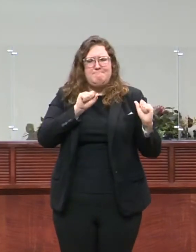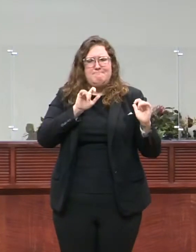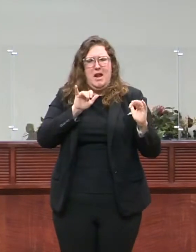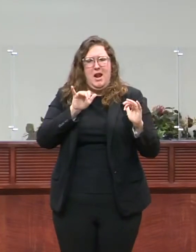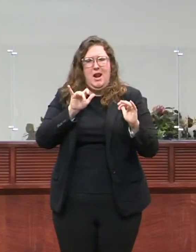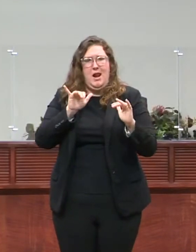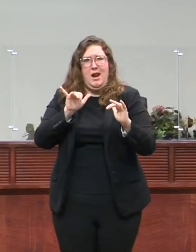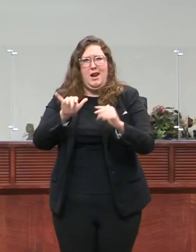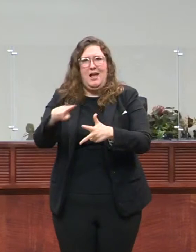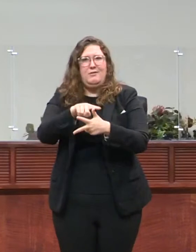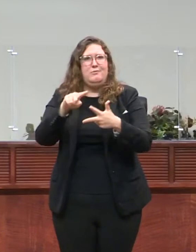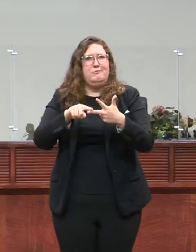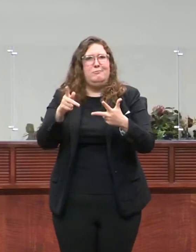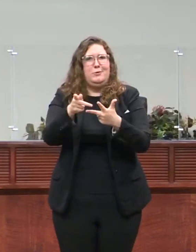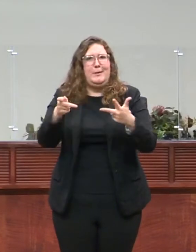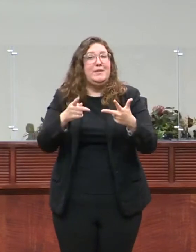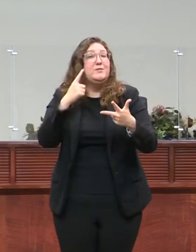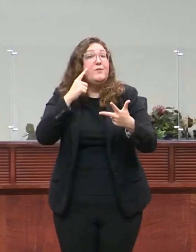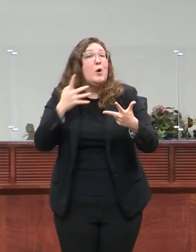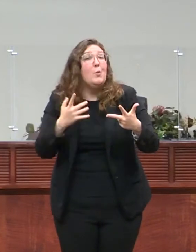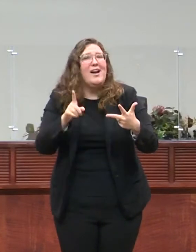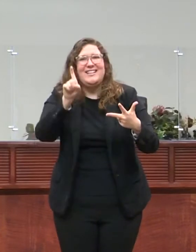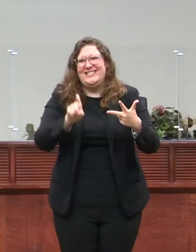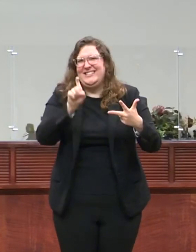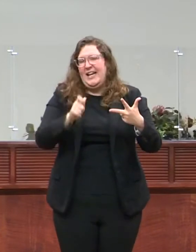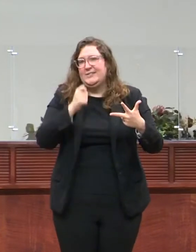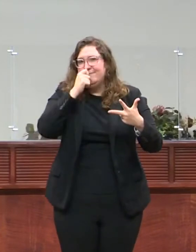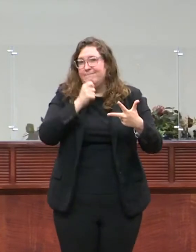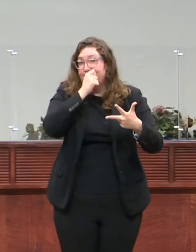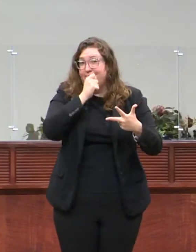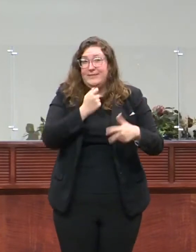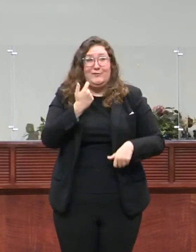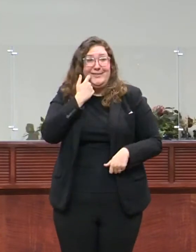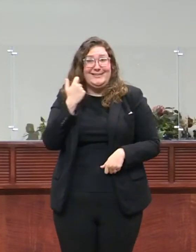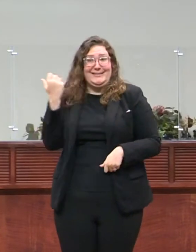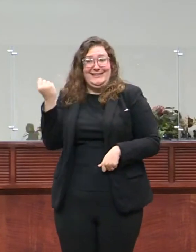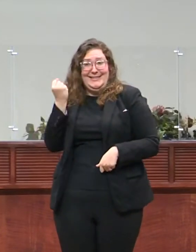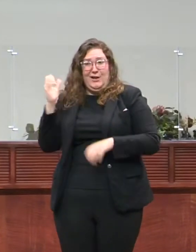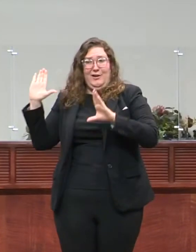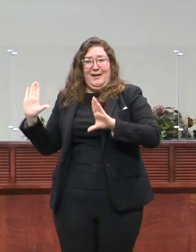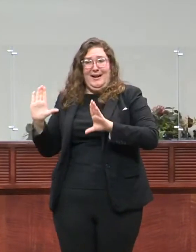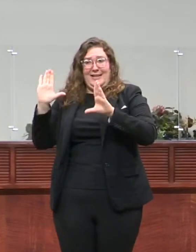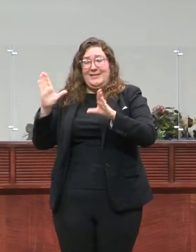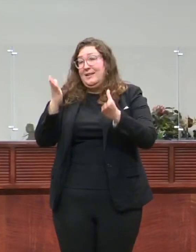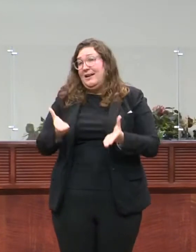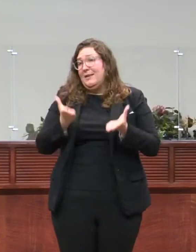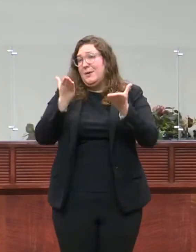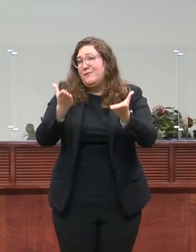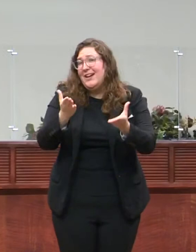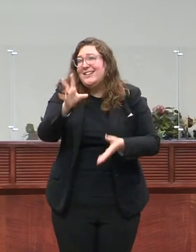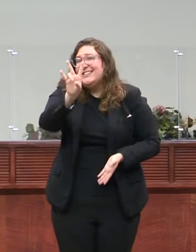3 testing sites. On Saturday and Sunday, they administered